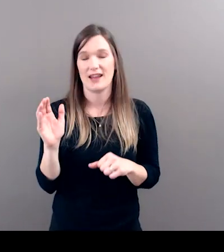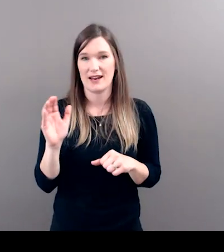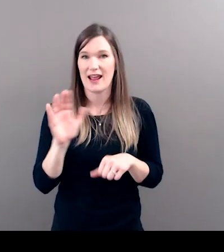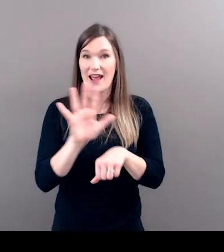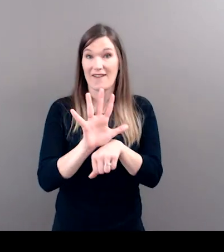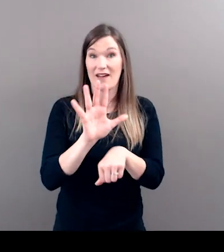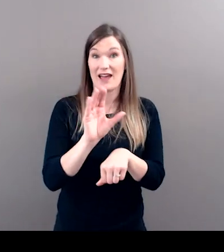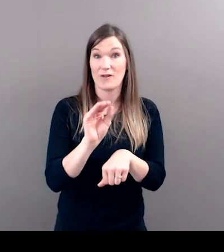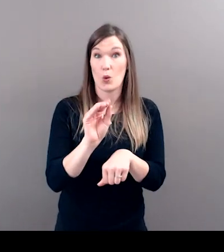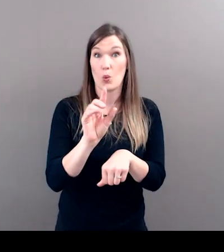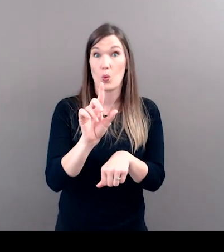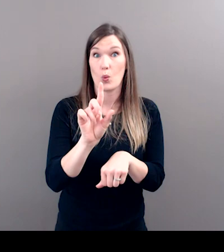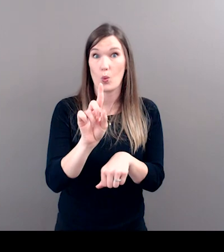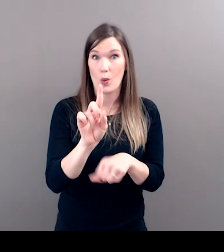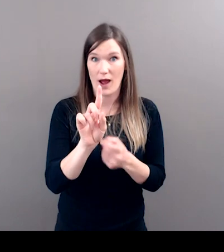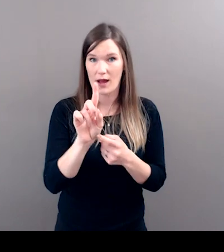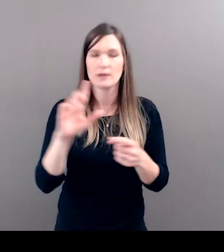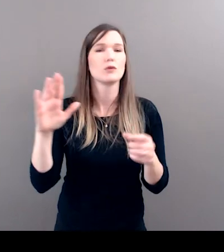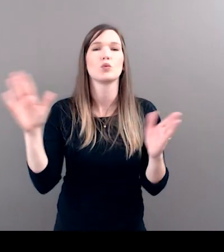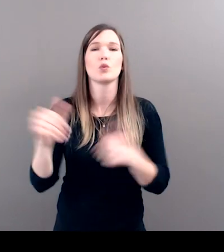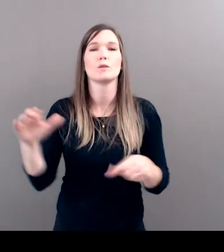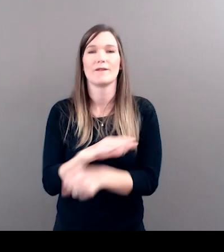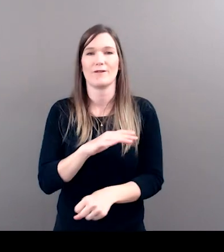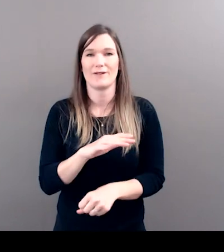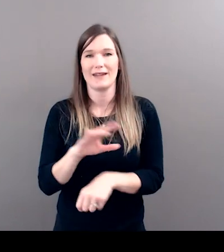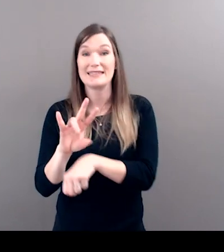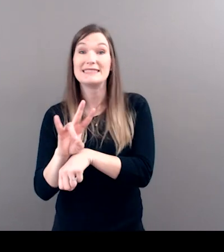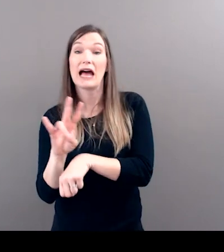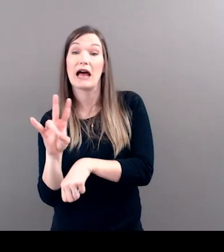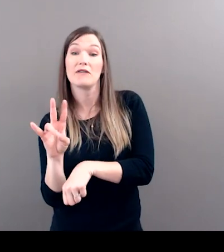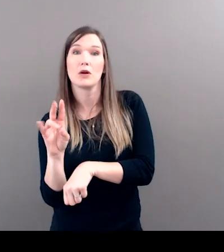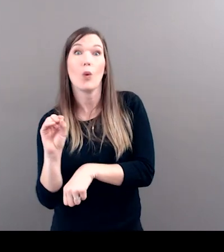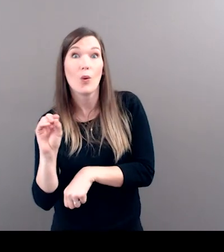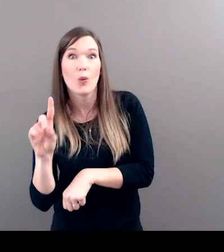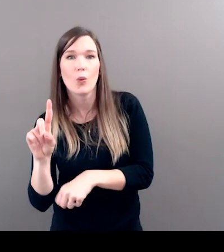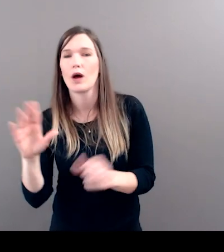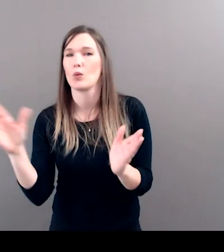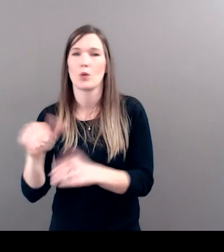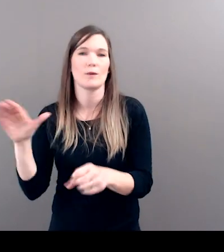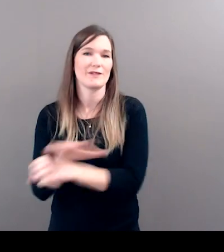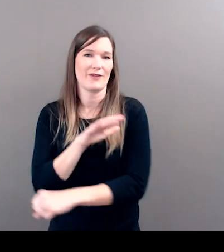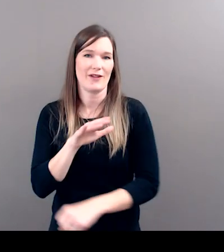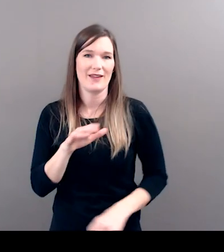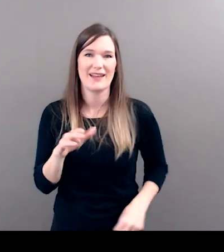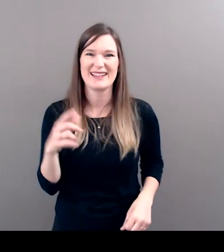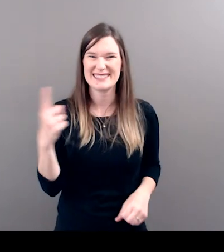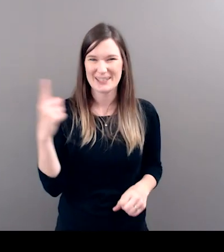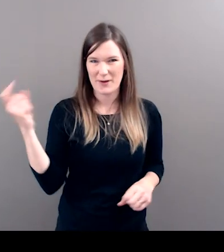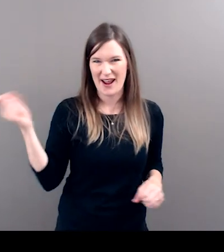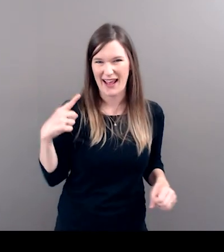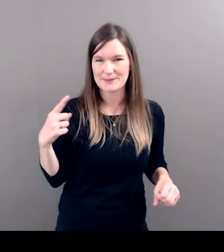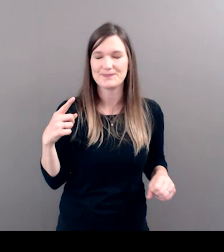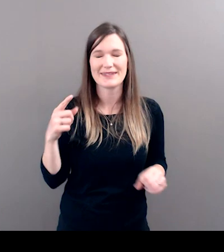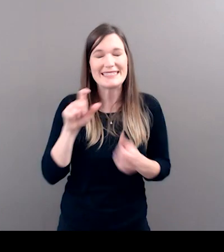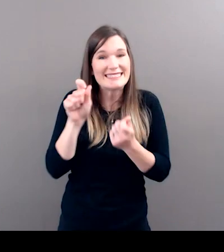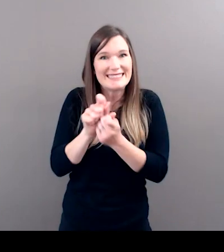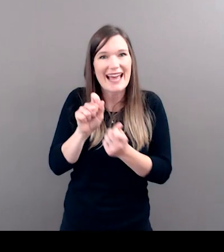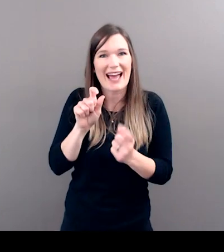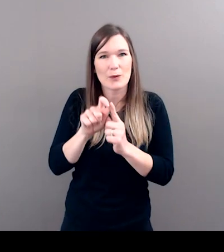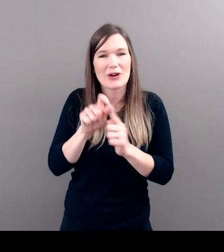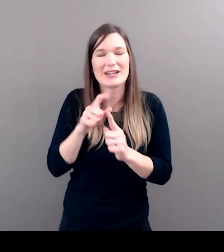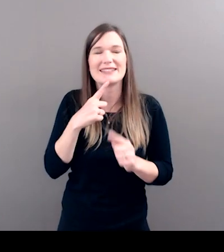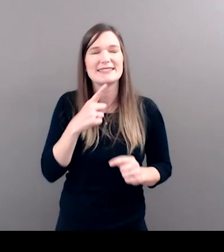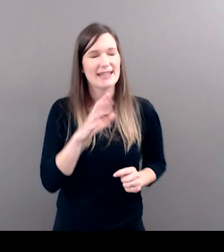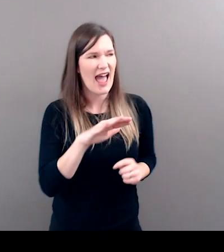5:01 the room was full, and at 7:01 the room was full. It was insane. And someone said to me, here's his exact words, how do you